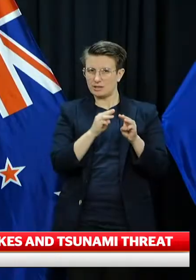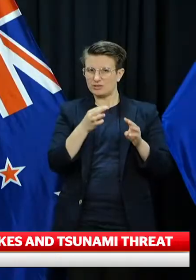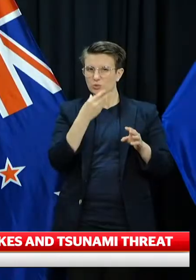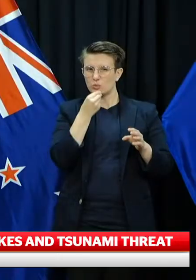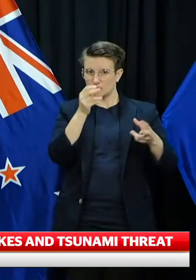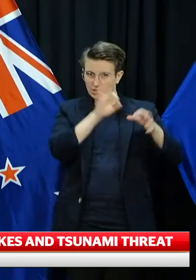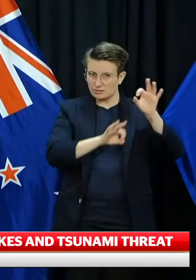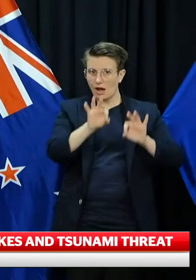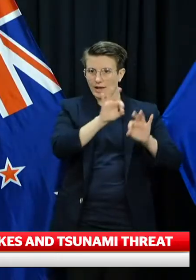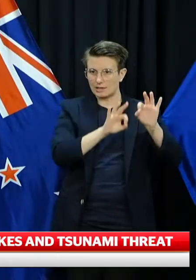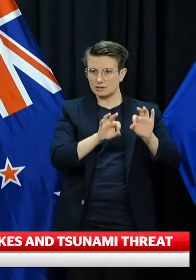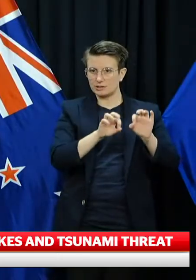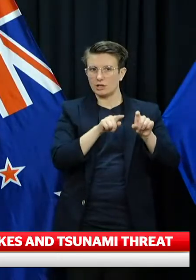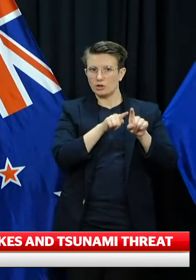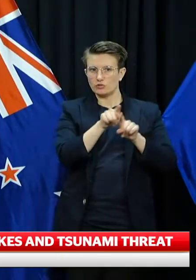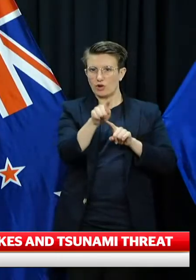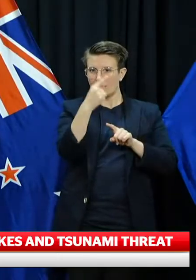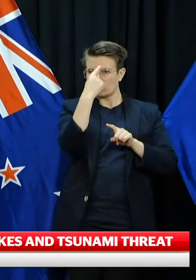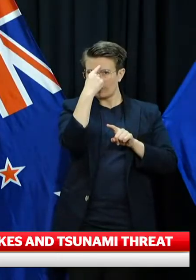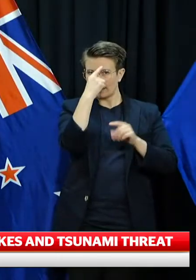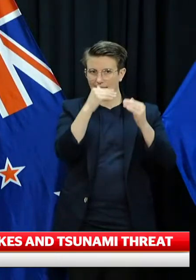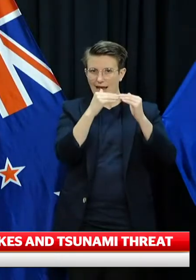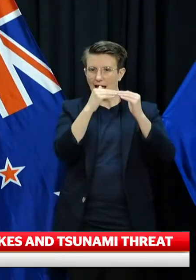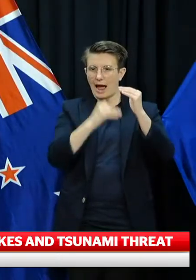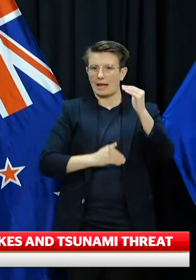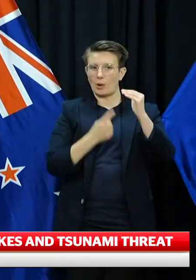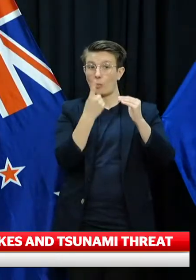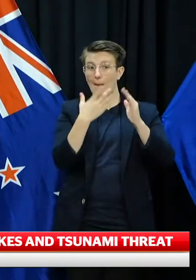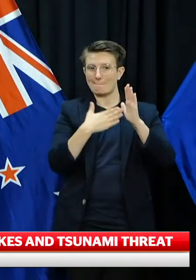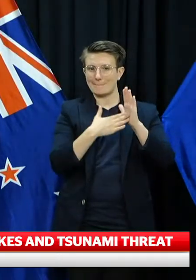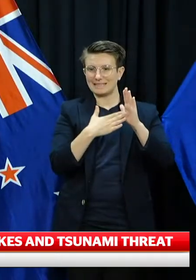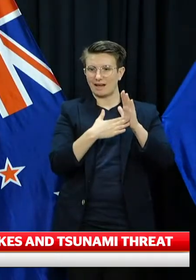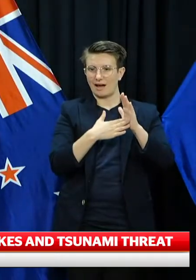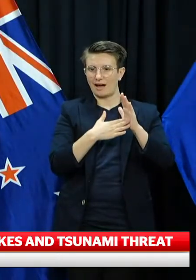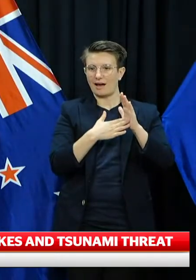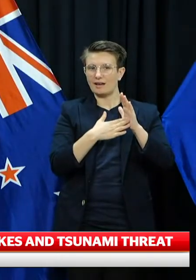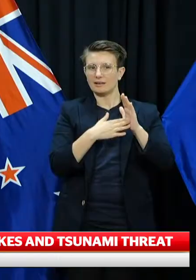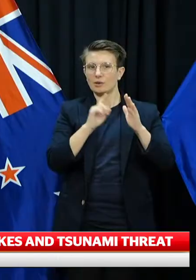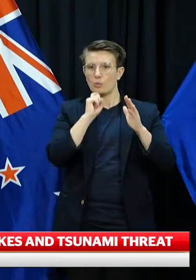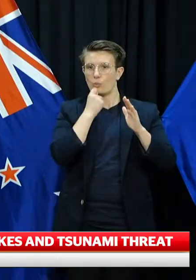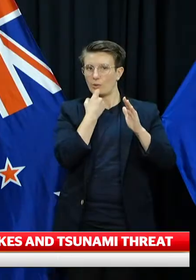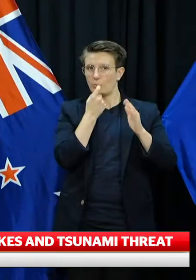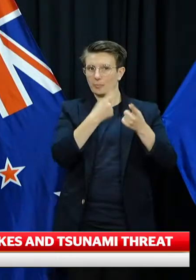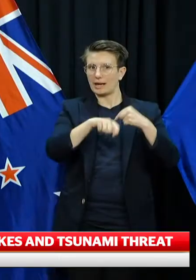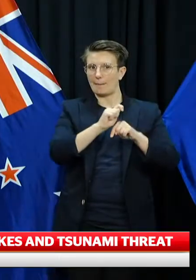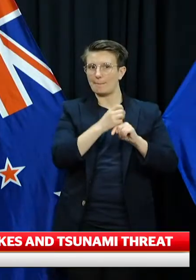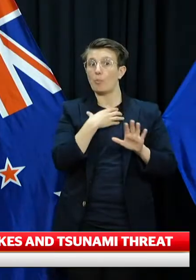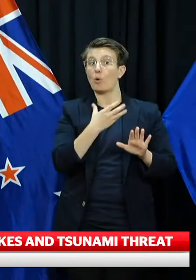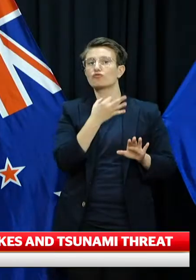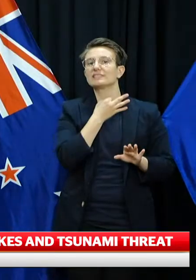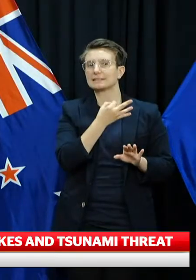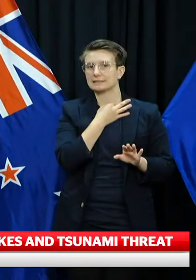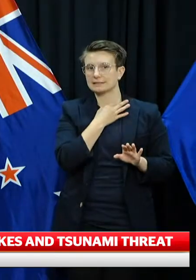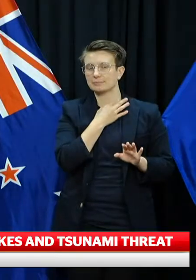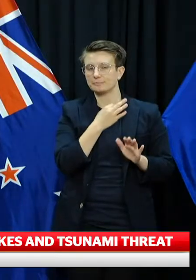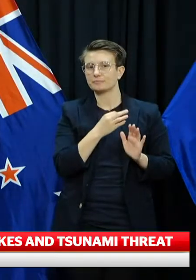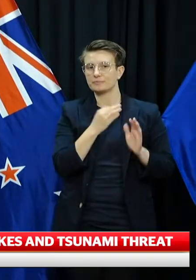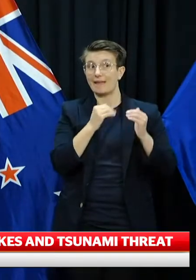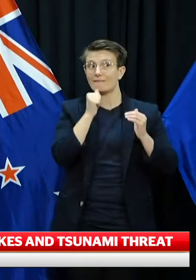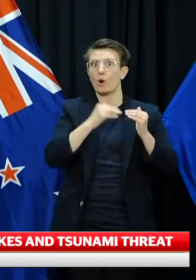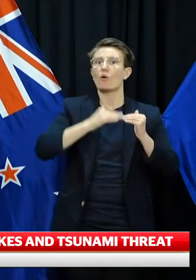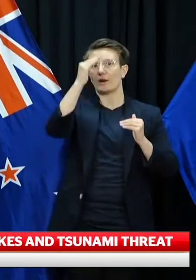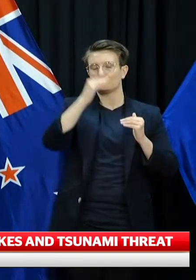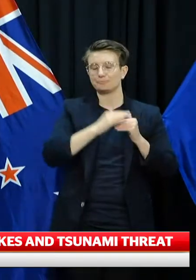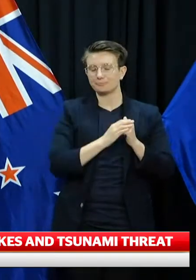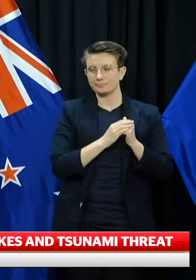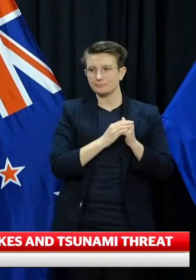they've provided is that under 1 metre that will get to that swell. But for the areas that we've been asked to evacuate, that's where we've got